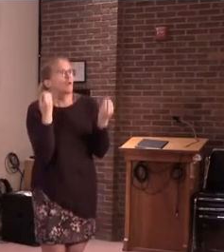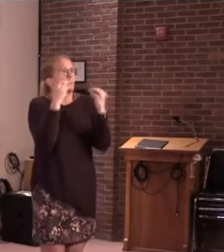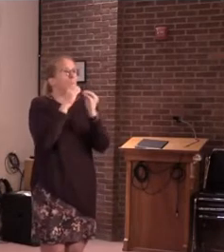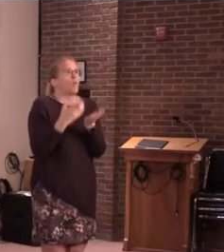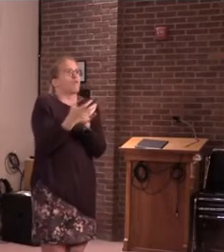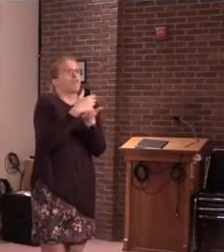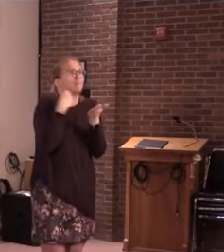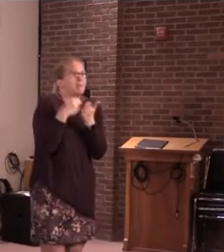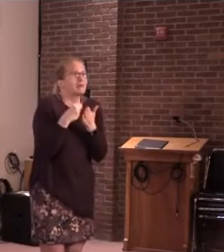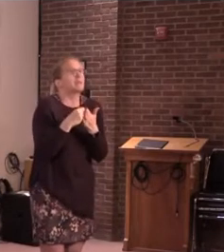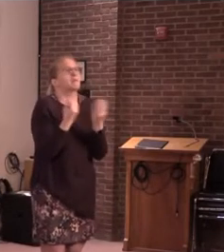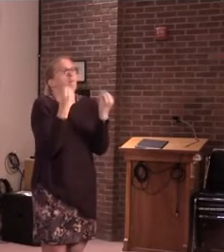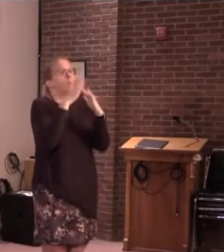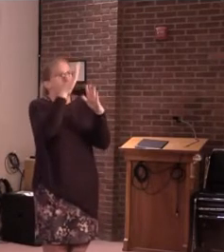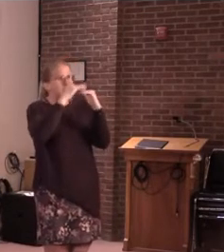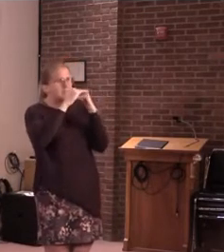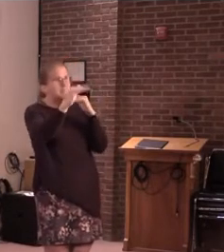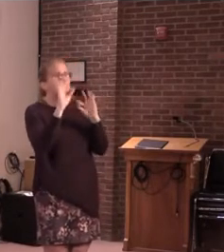to have those conversations.